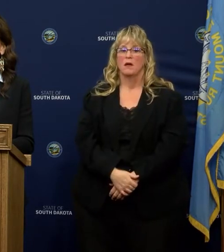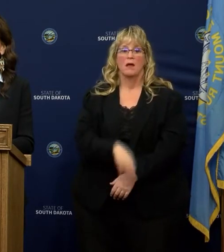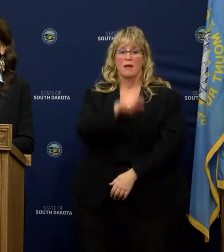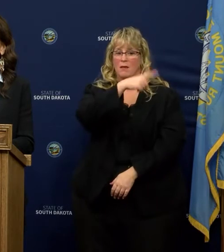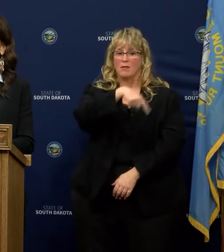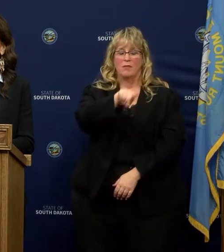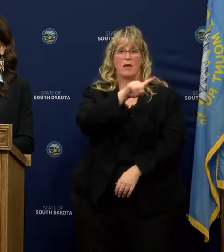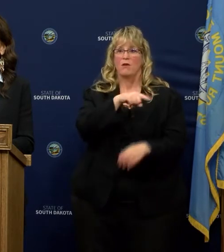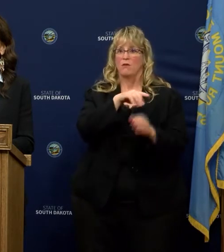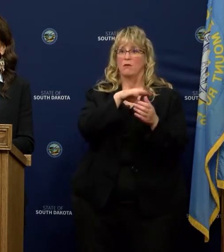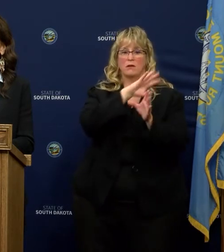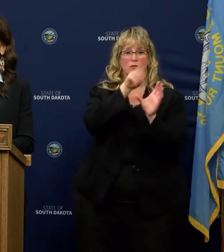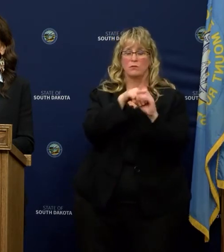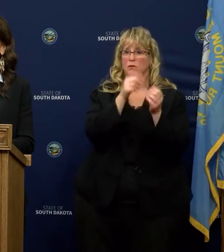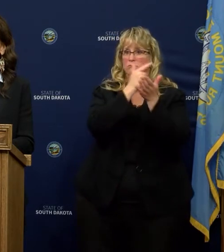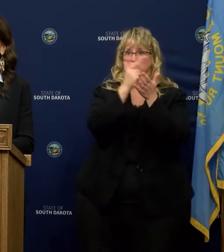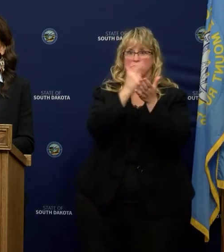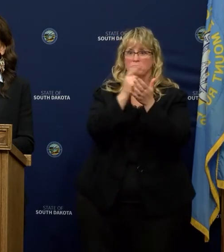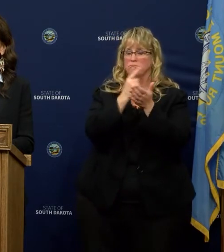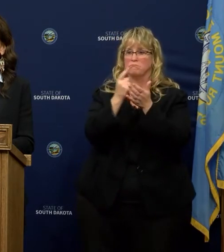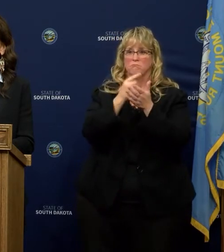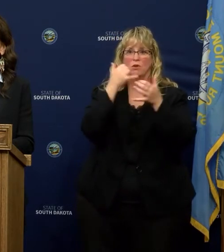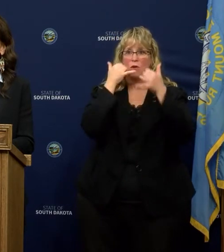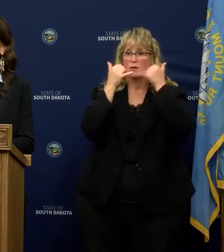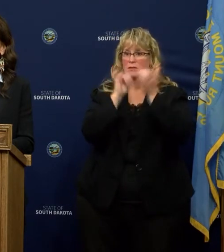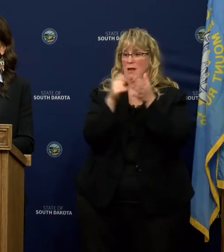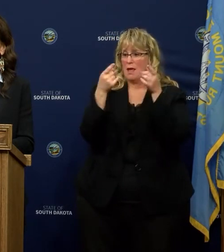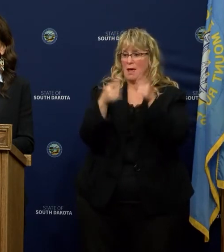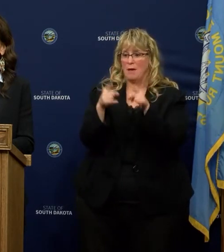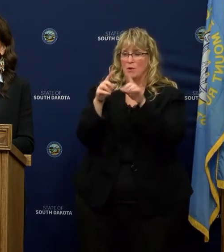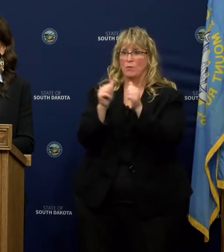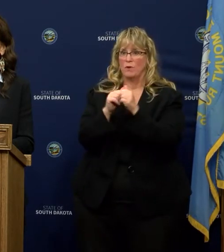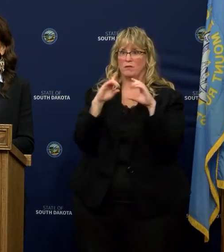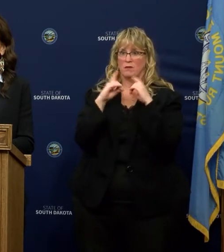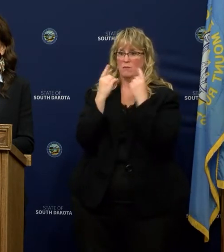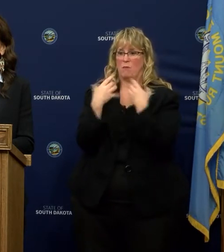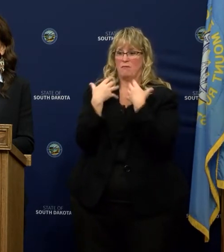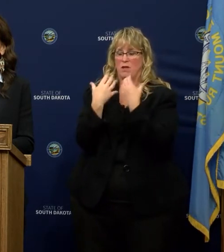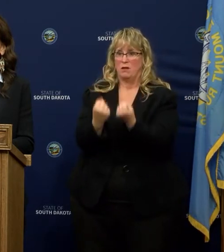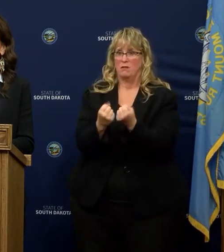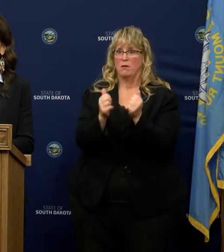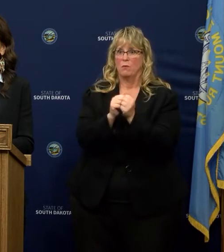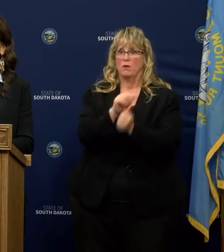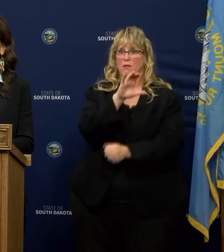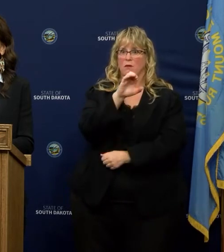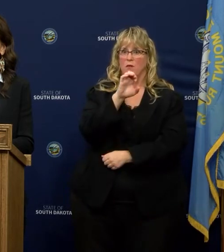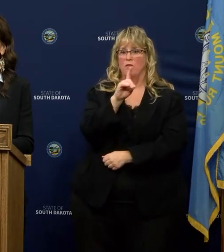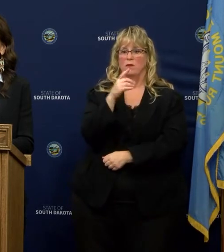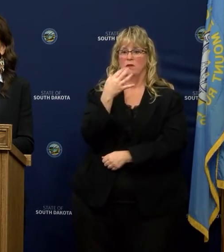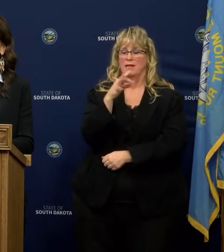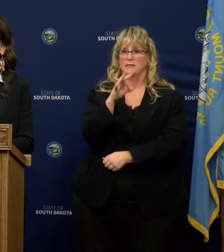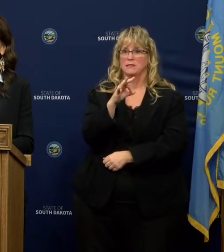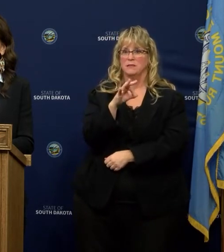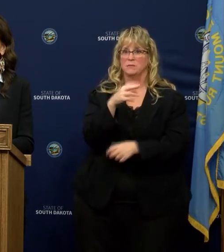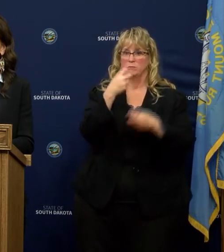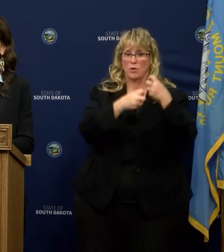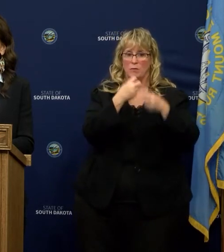on all the weekly calls that happen with the Department of Health on COVID-19 issues.